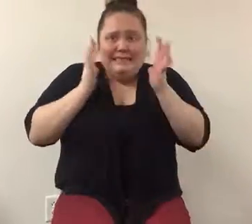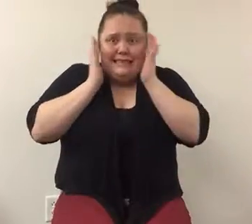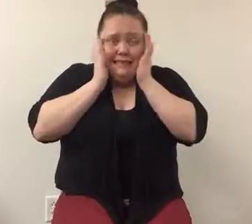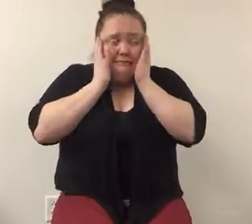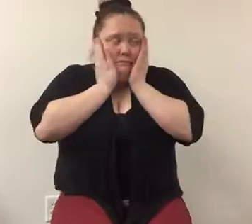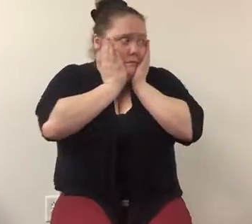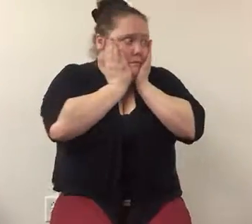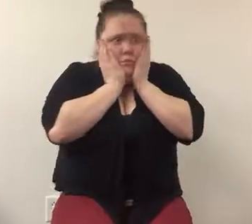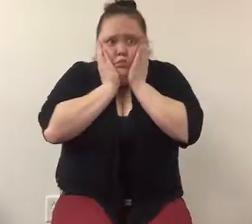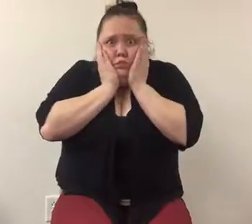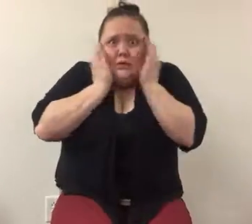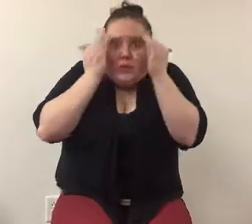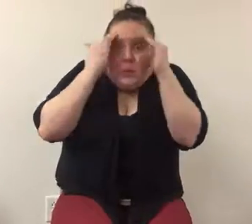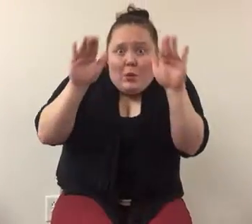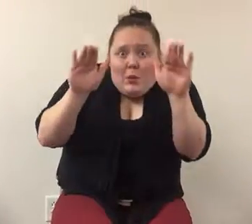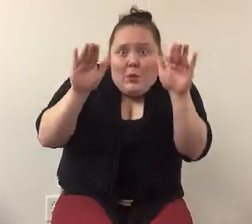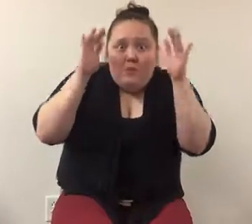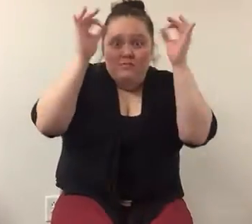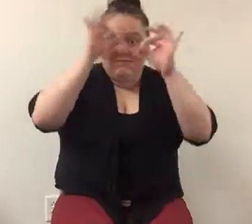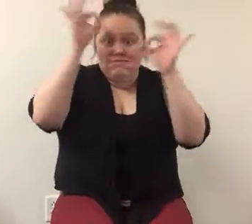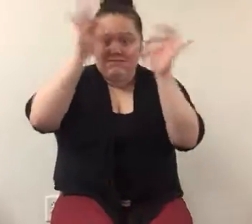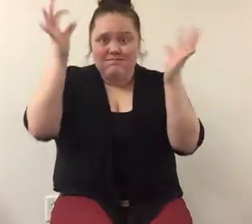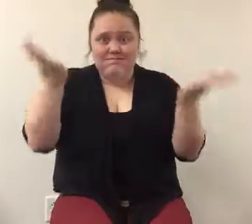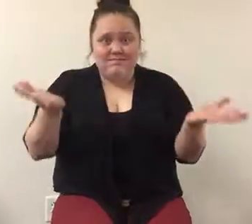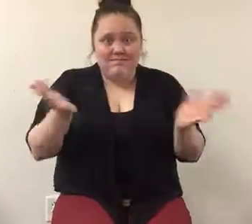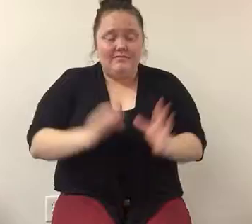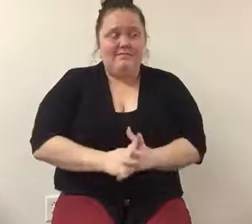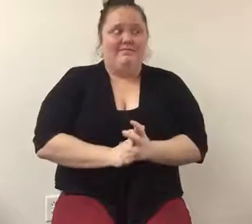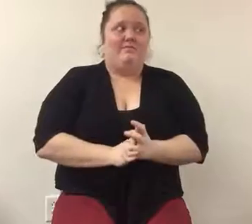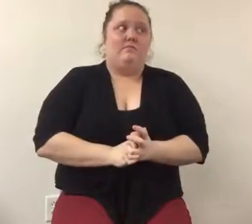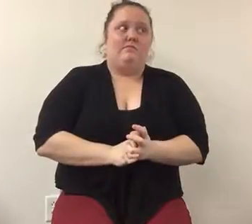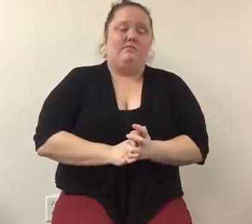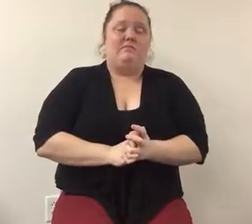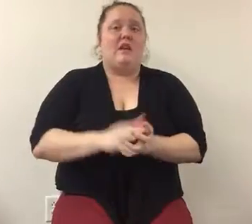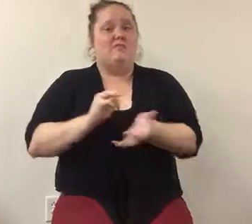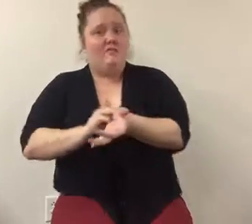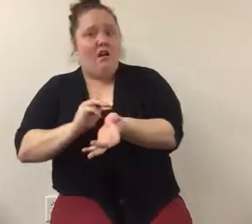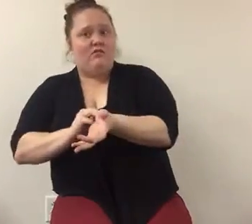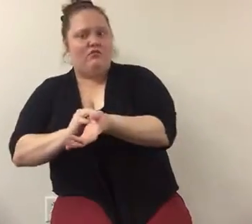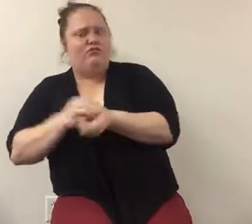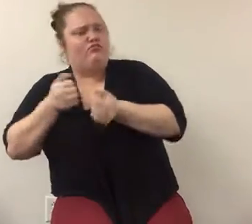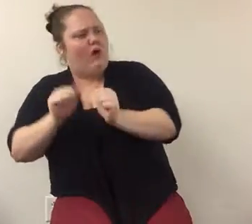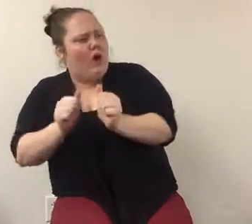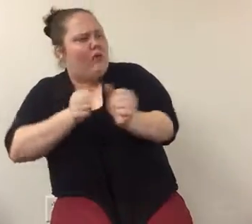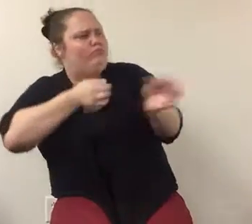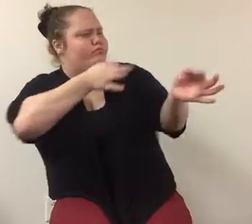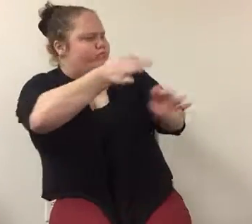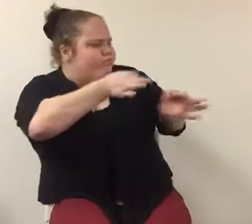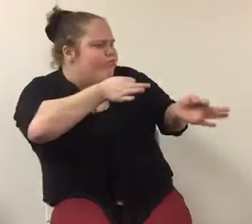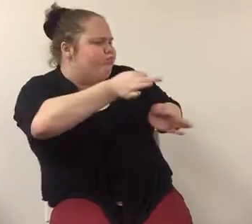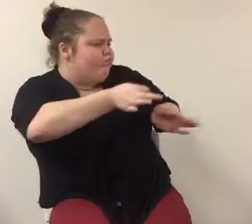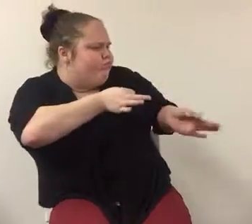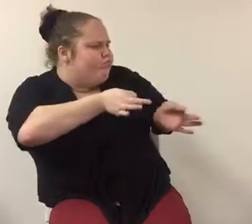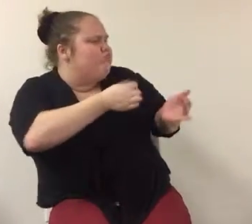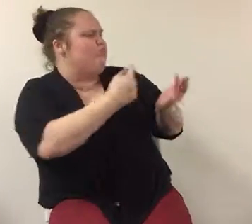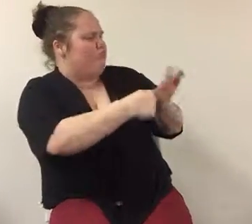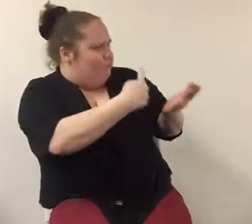and tell them what's going to happen, they're just not really sure. But things tend to be very, very positive,